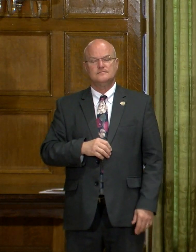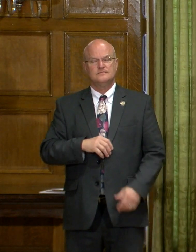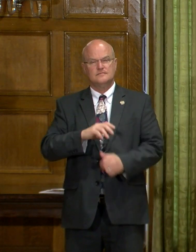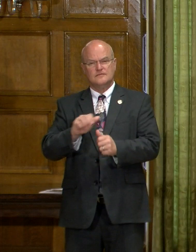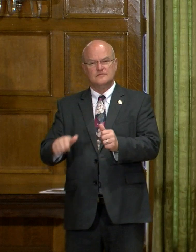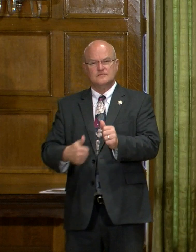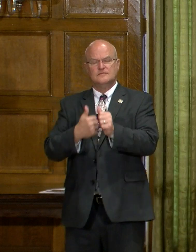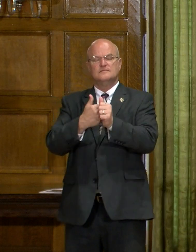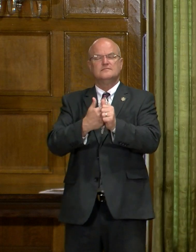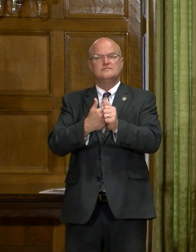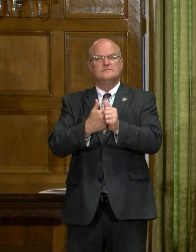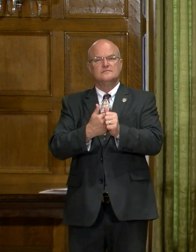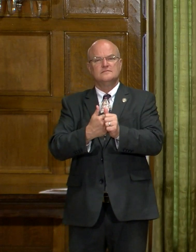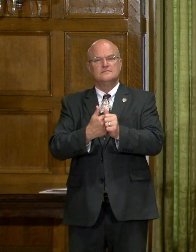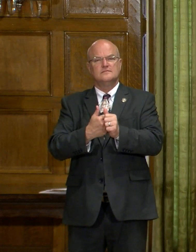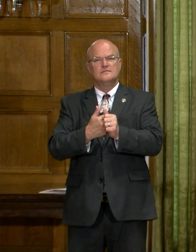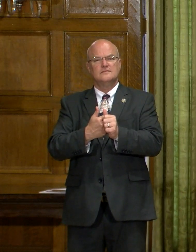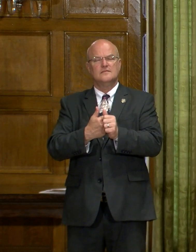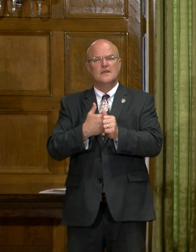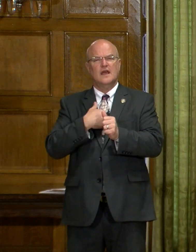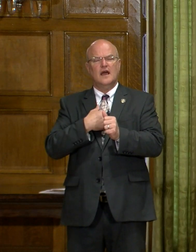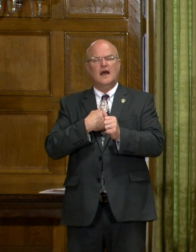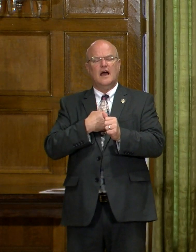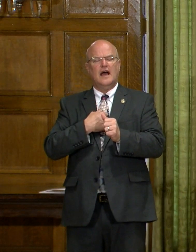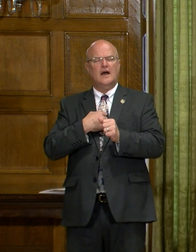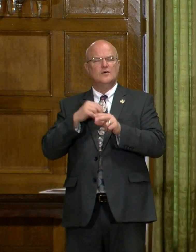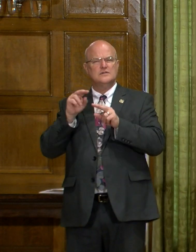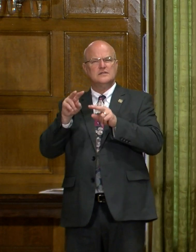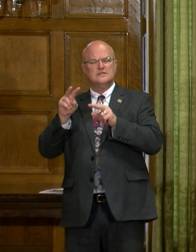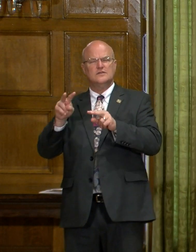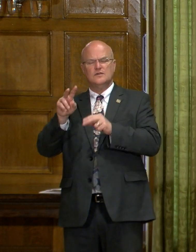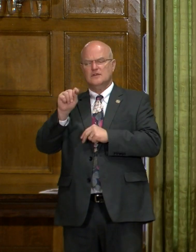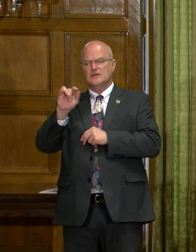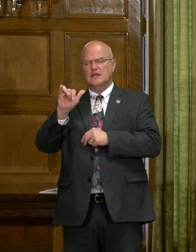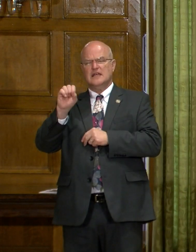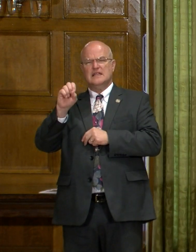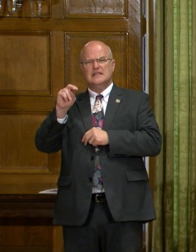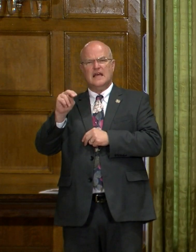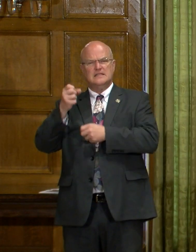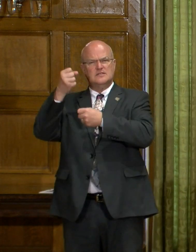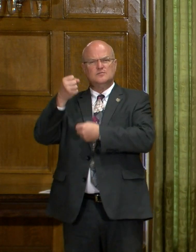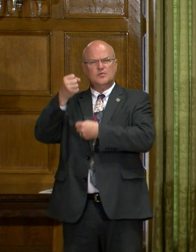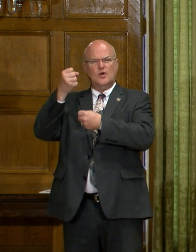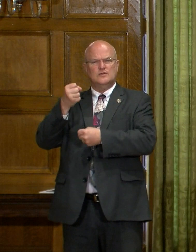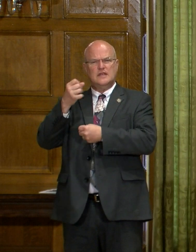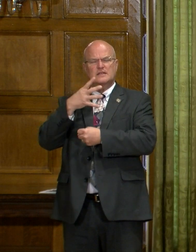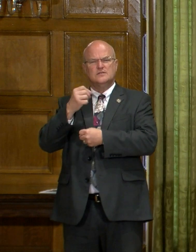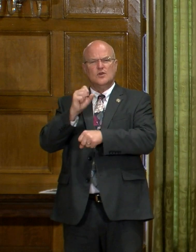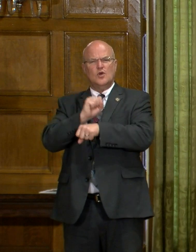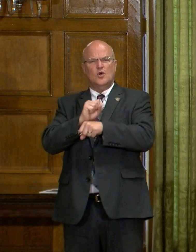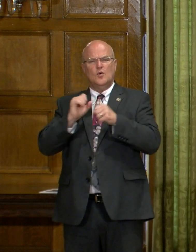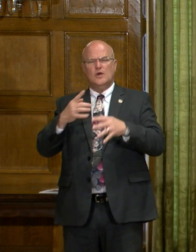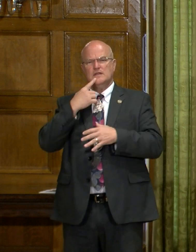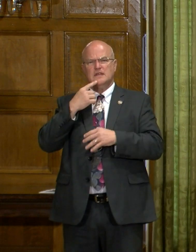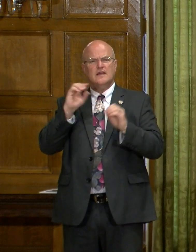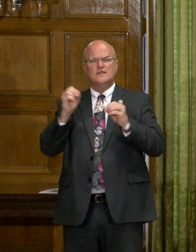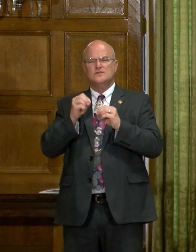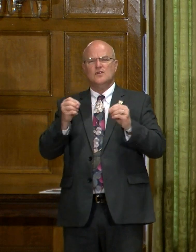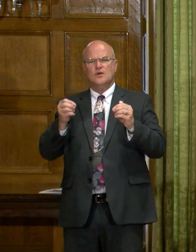Follow-up question. I covered a protest at a Tyson slaughterhouse yesterday where workers' rights advocates say there's